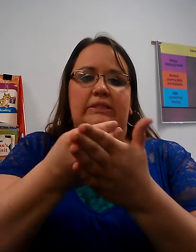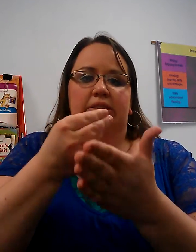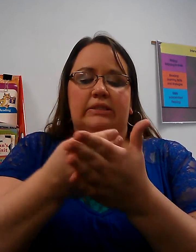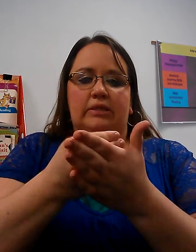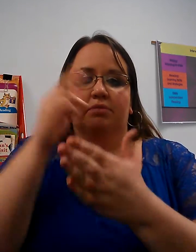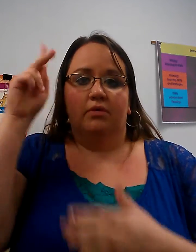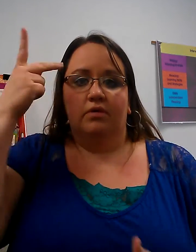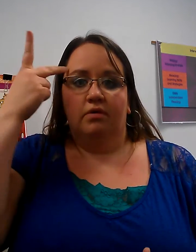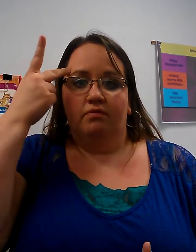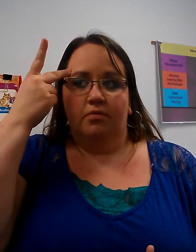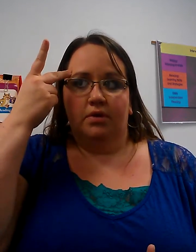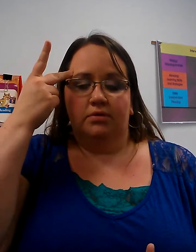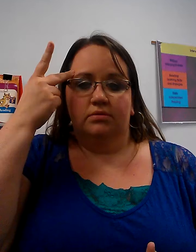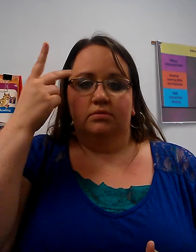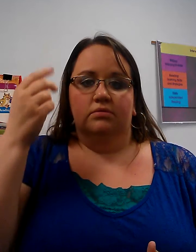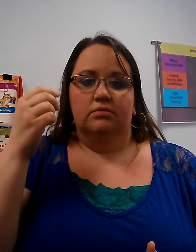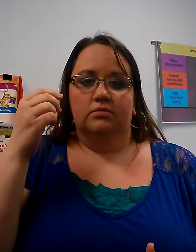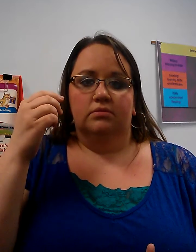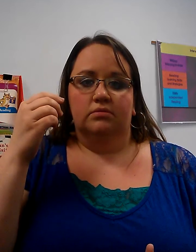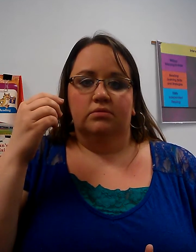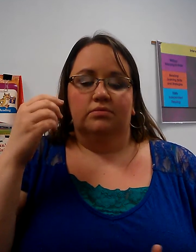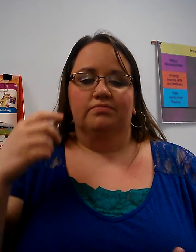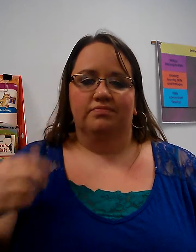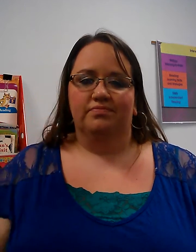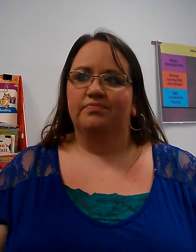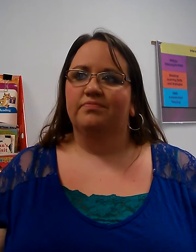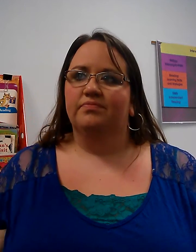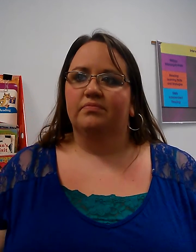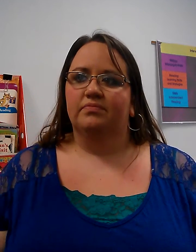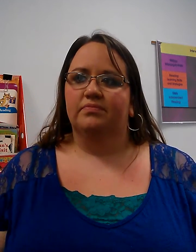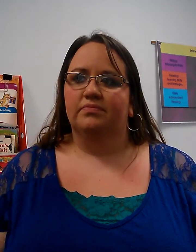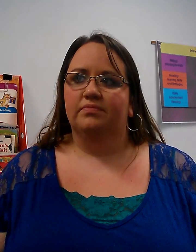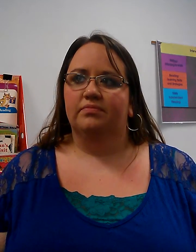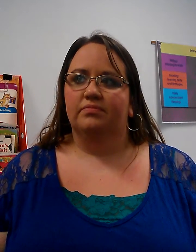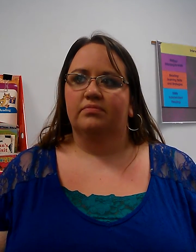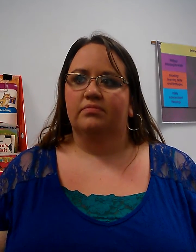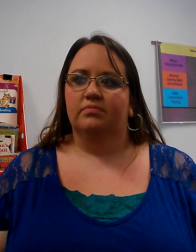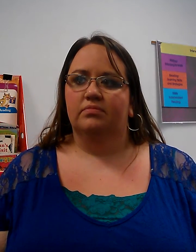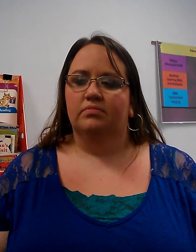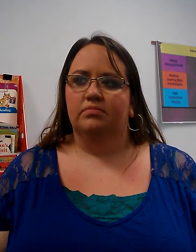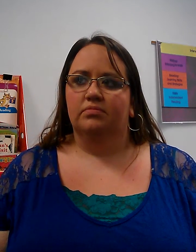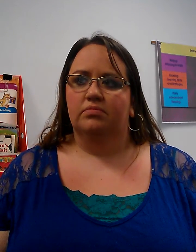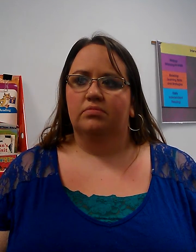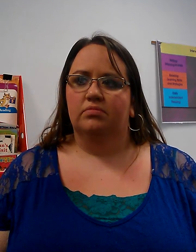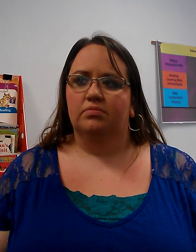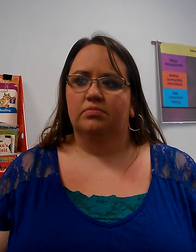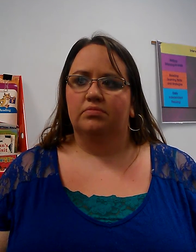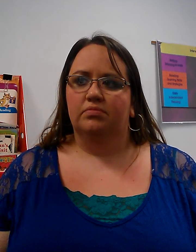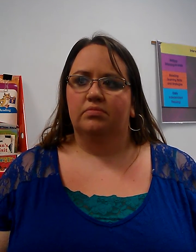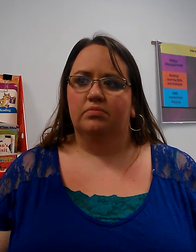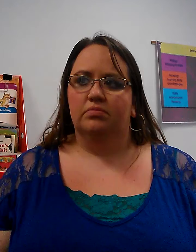First, an important reason for the decentralization of population was the deteriorating living conditions in our central cities.